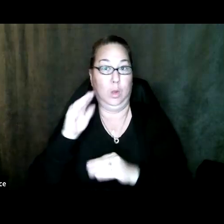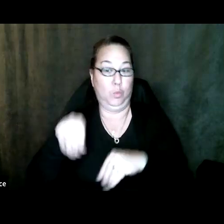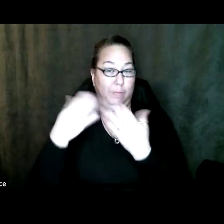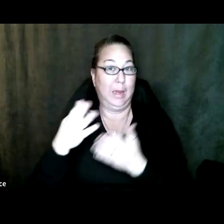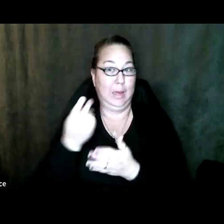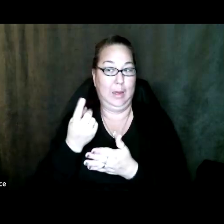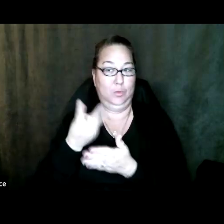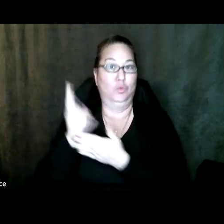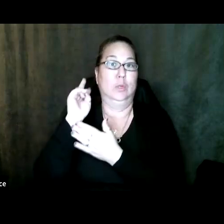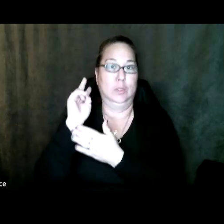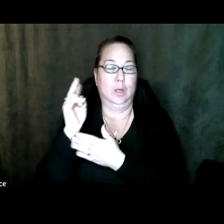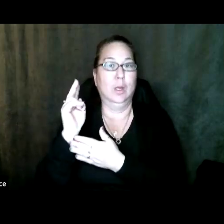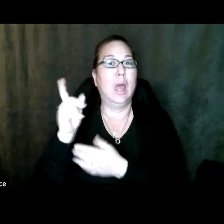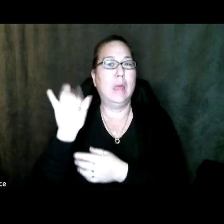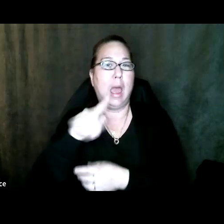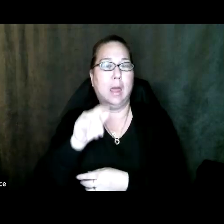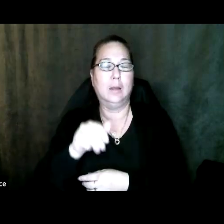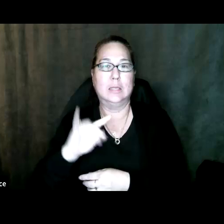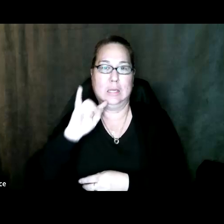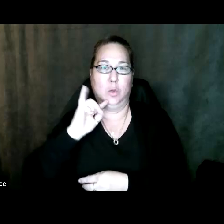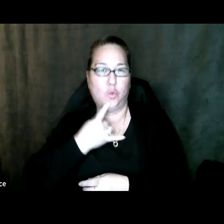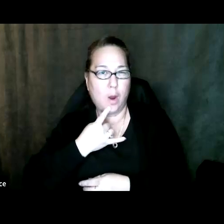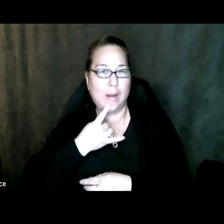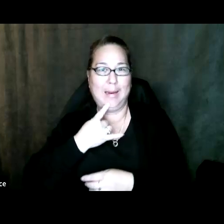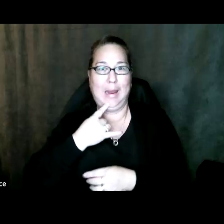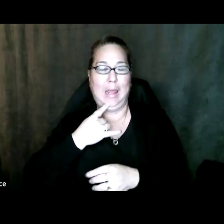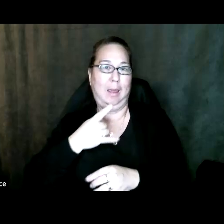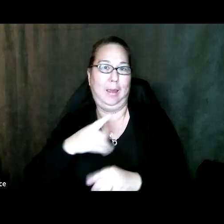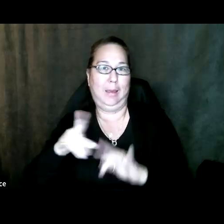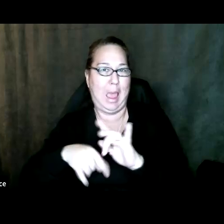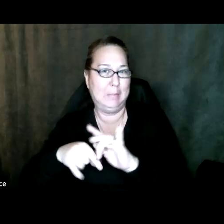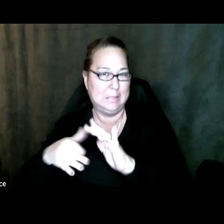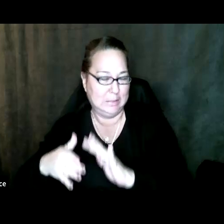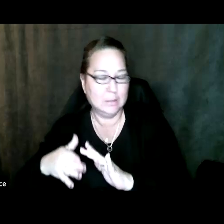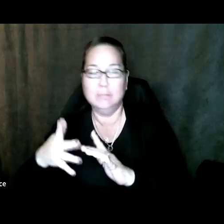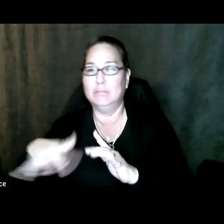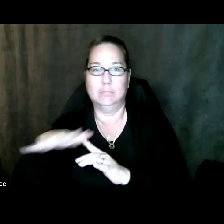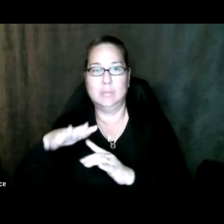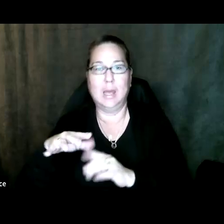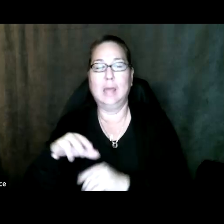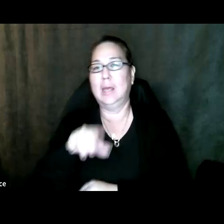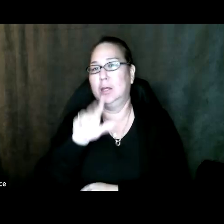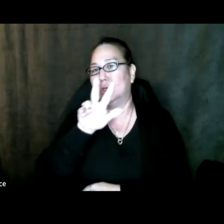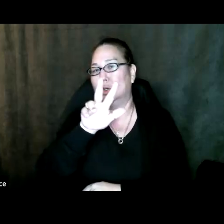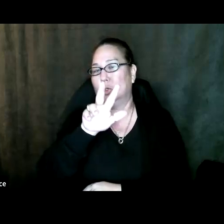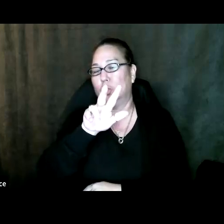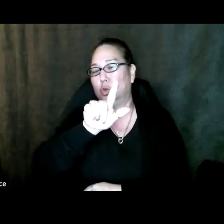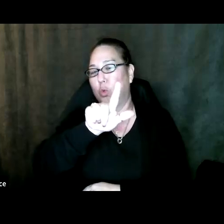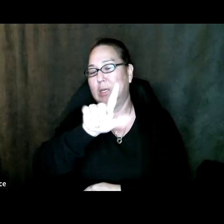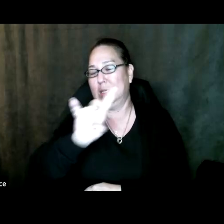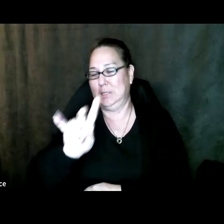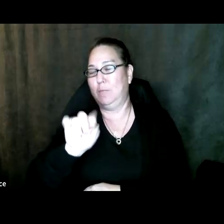chronic absenteeism in non-high school grades with an average rate of 27.1%.